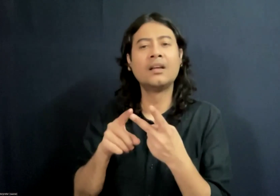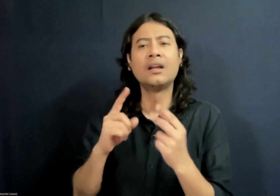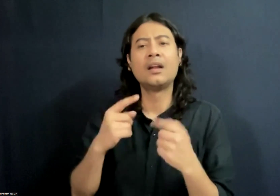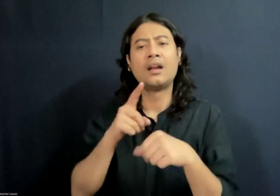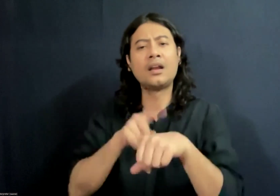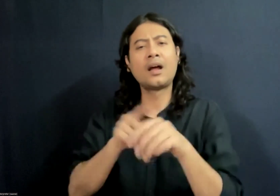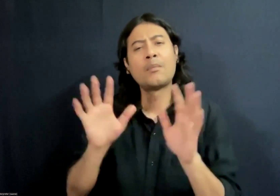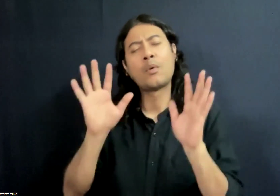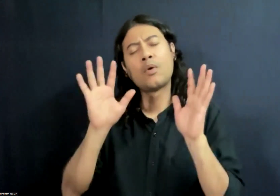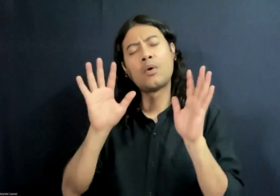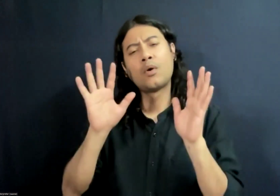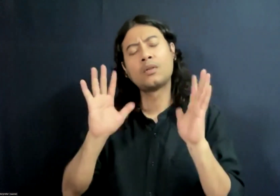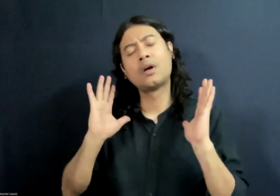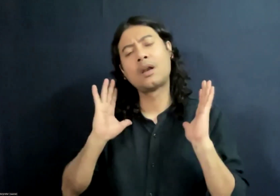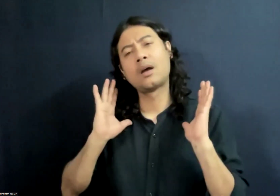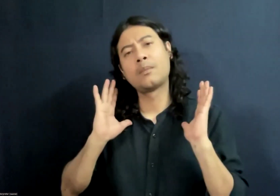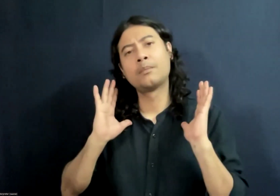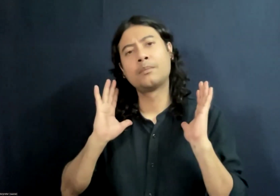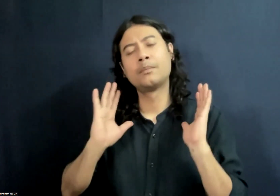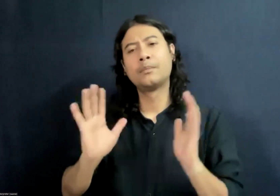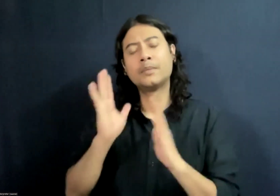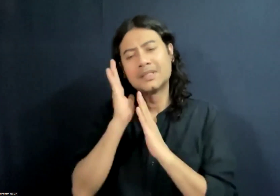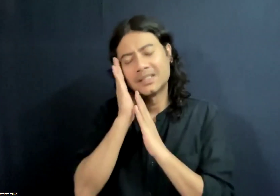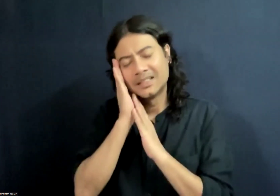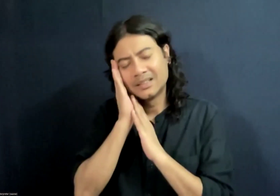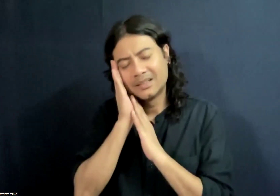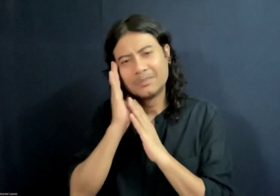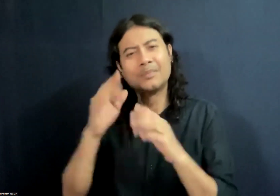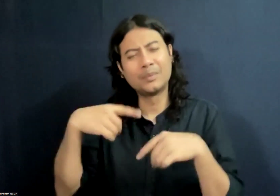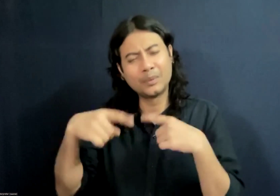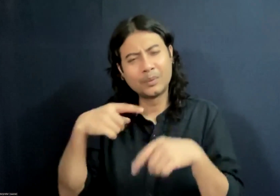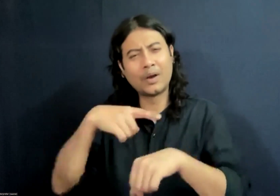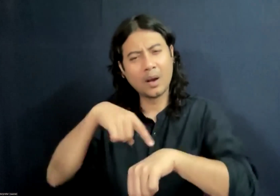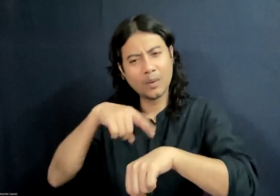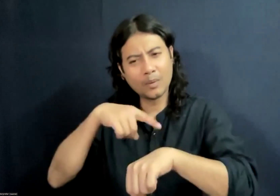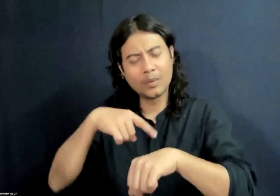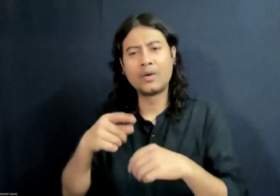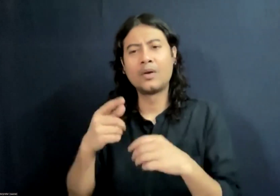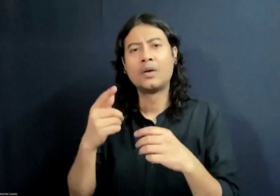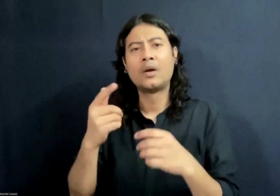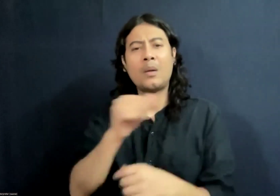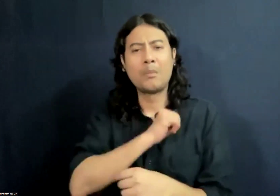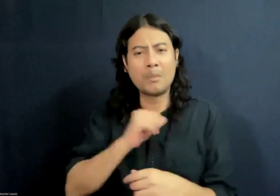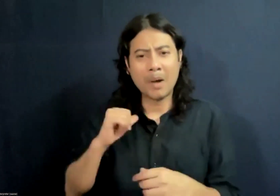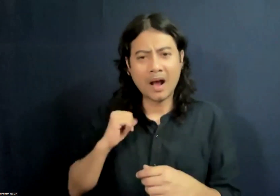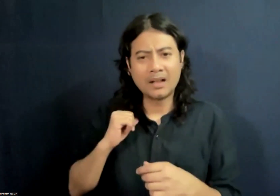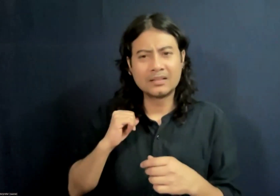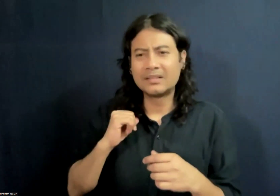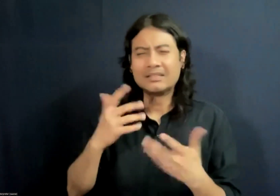He's not interested in taking a bath. He's not interested in going to temple. He's not into alcohol and